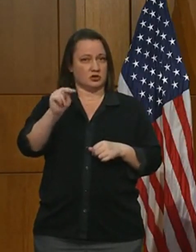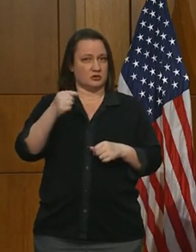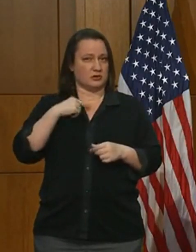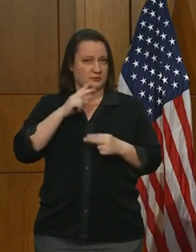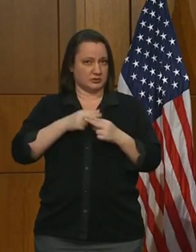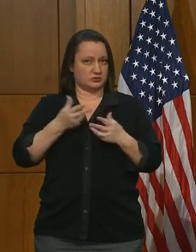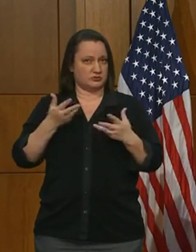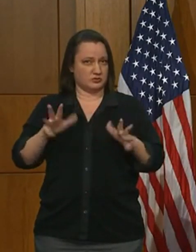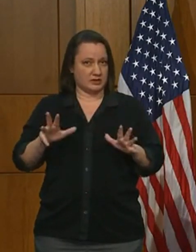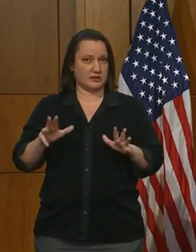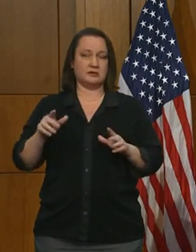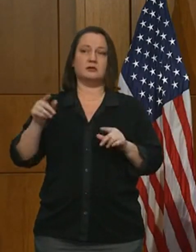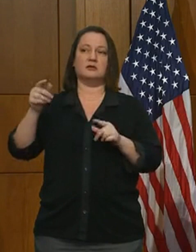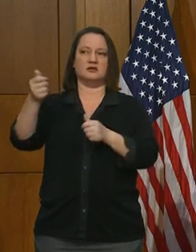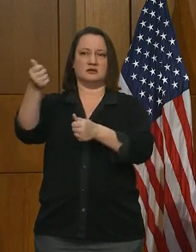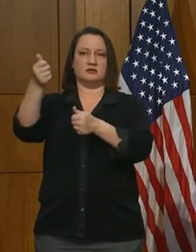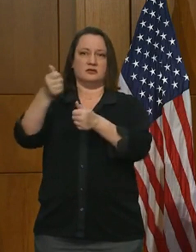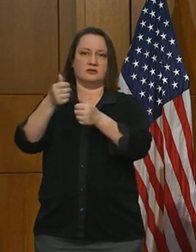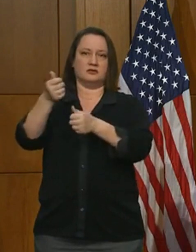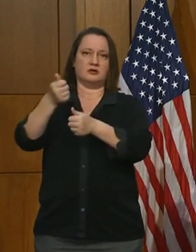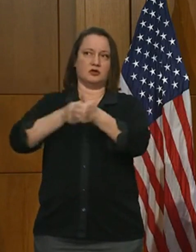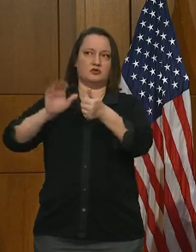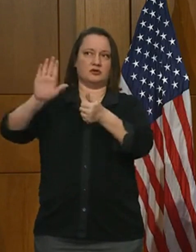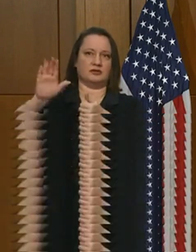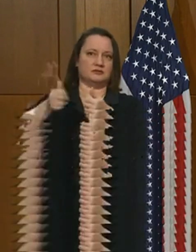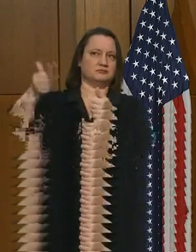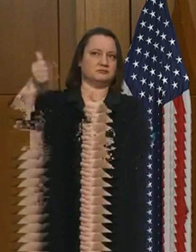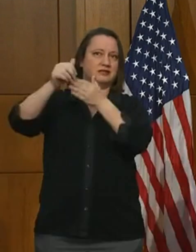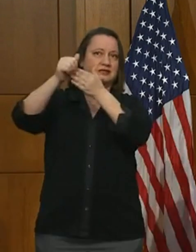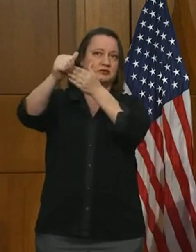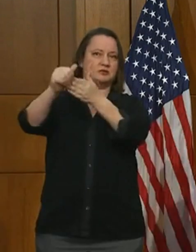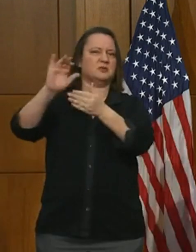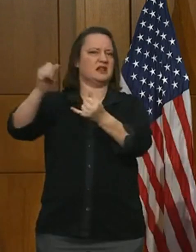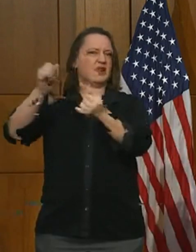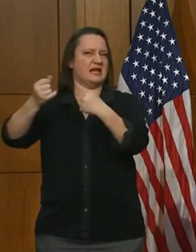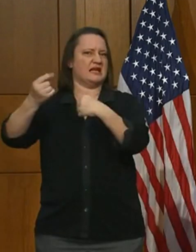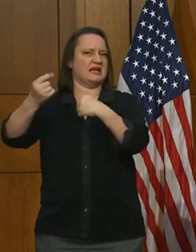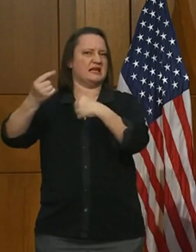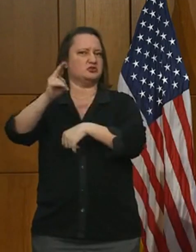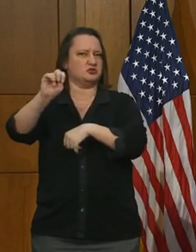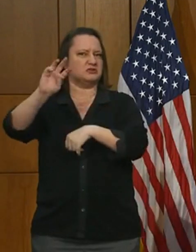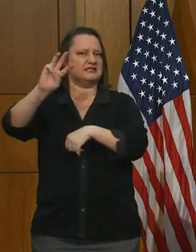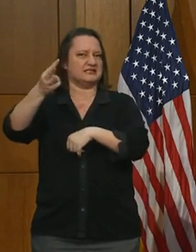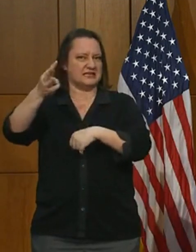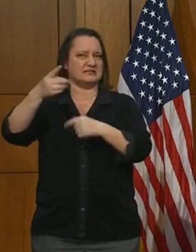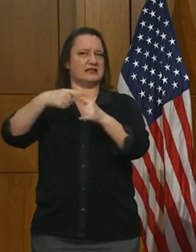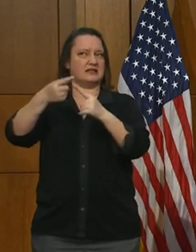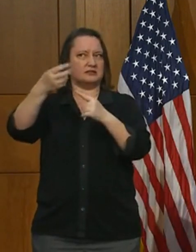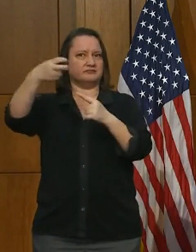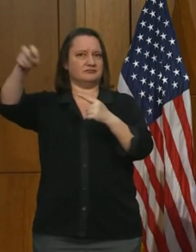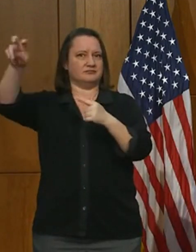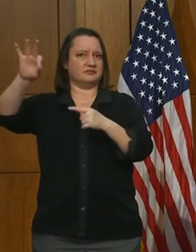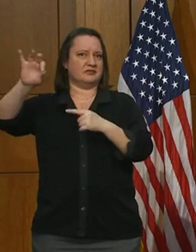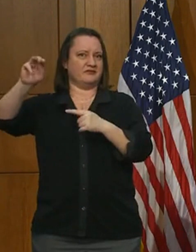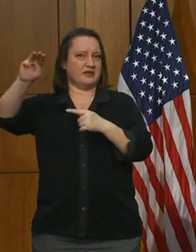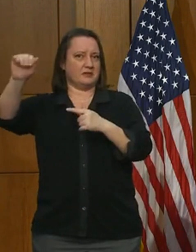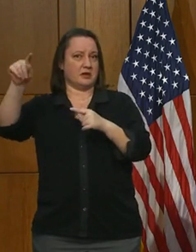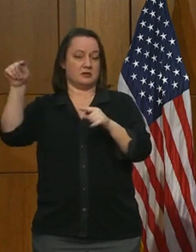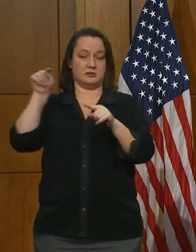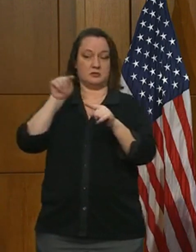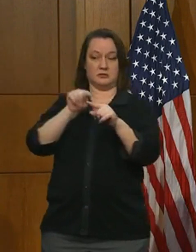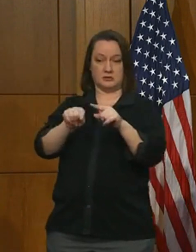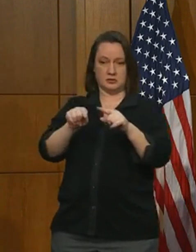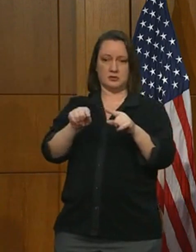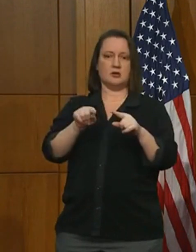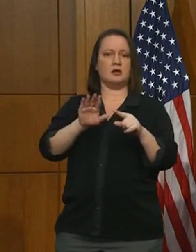might have heard, his last day will be June the 6th. So between now and then, I will find, along with